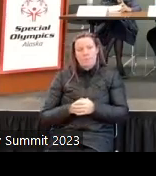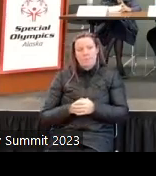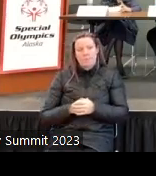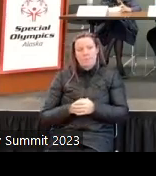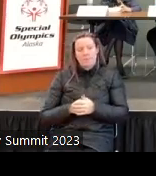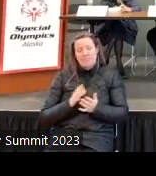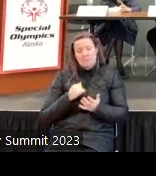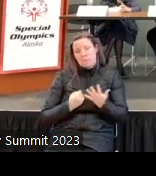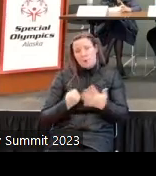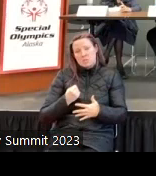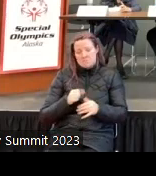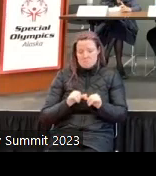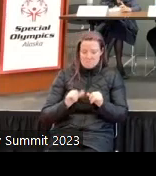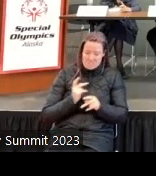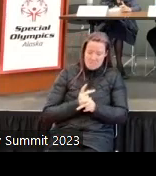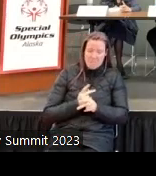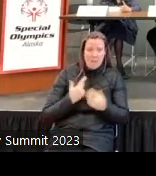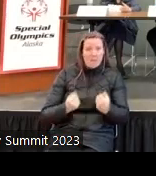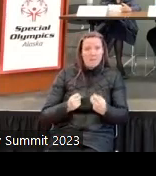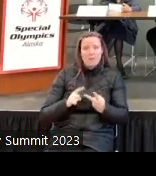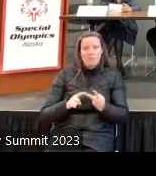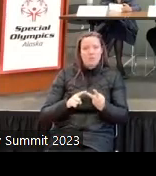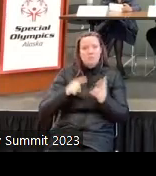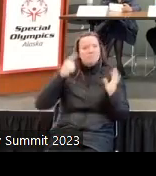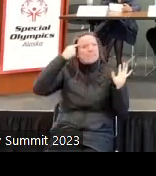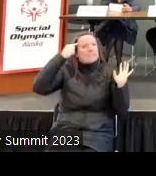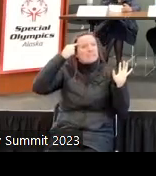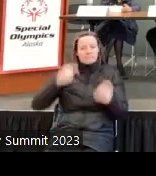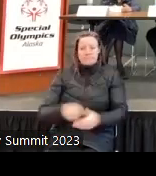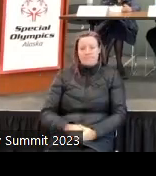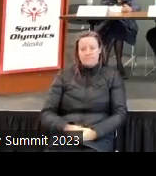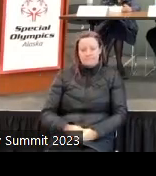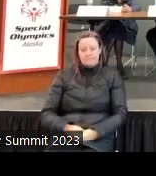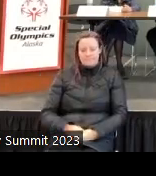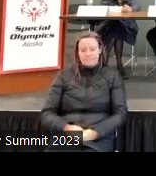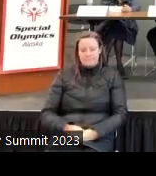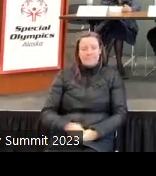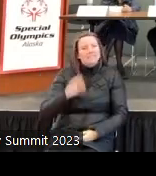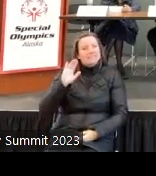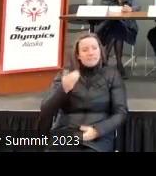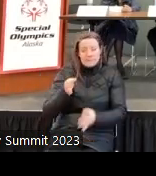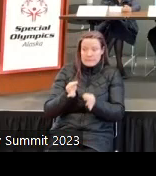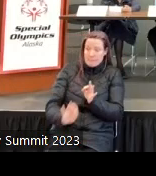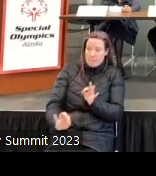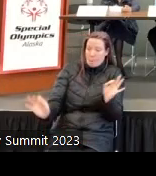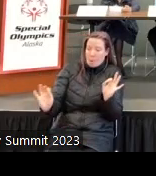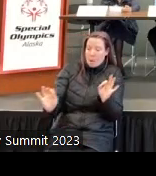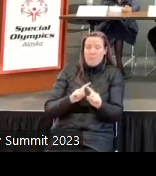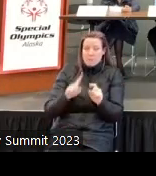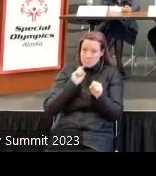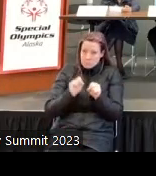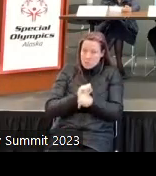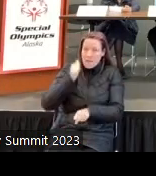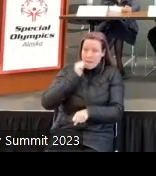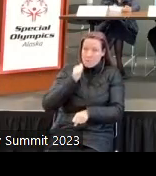that's my priority. Stay healthy and be mindful. They sound simple, but practicing them every